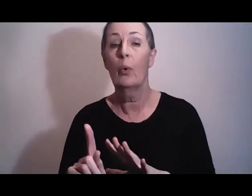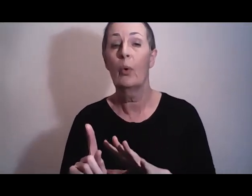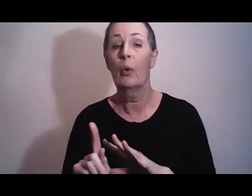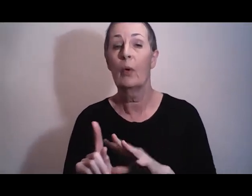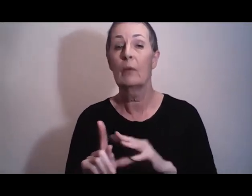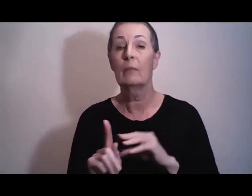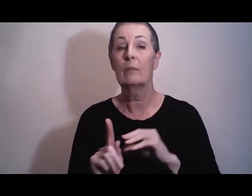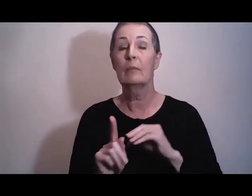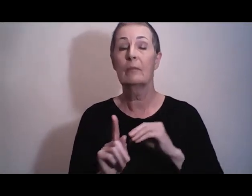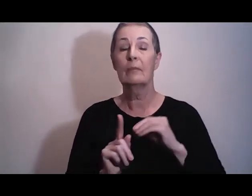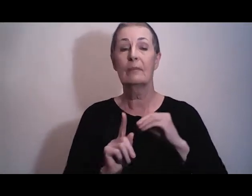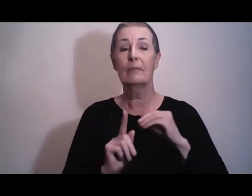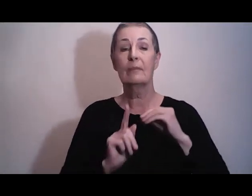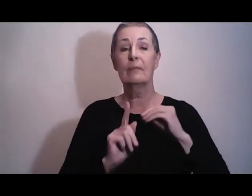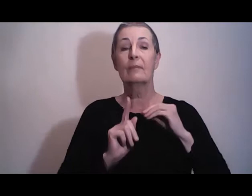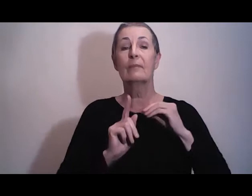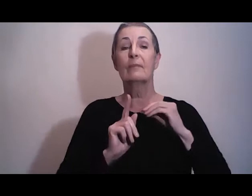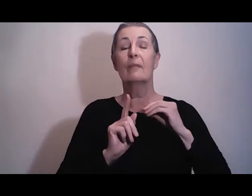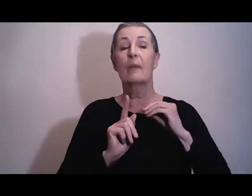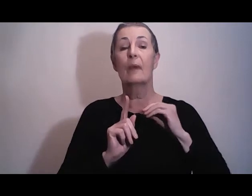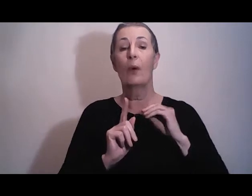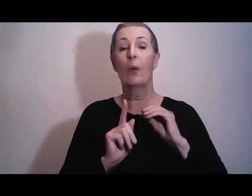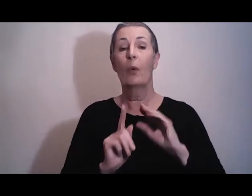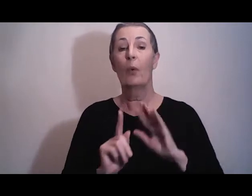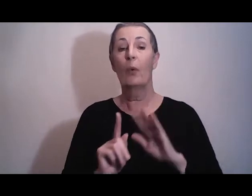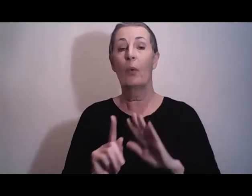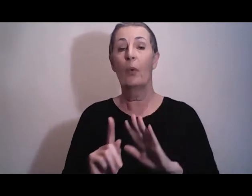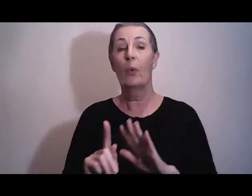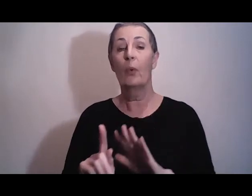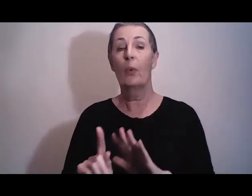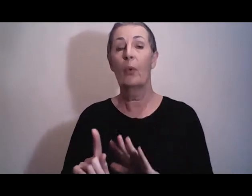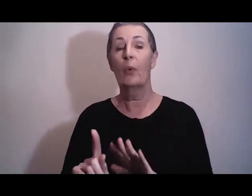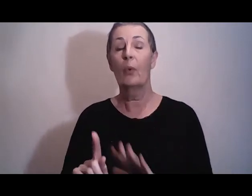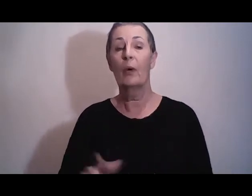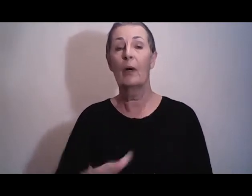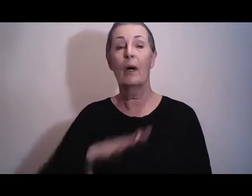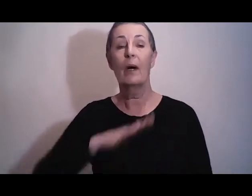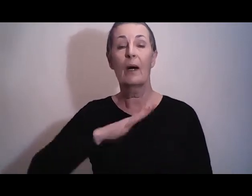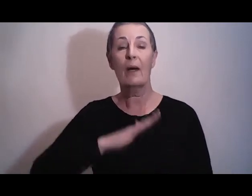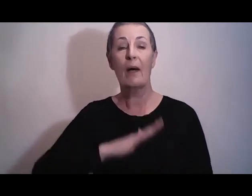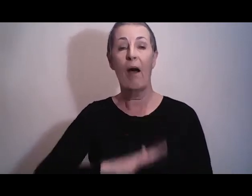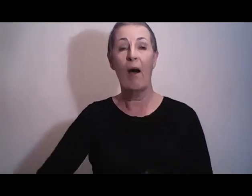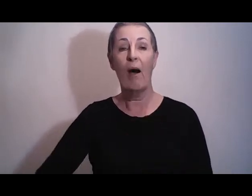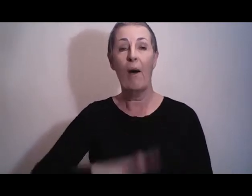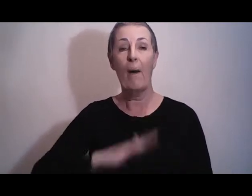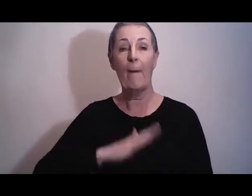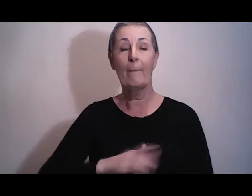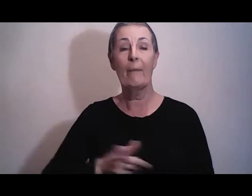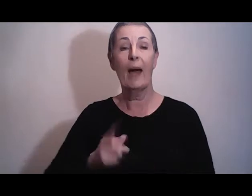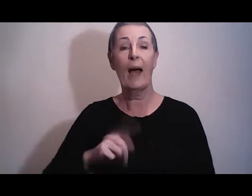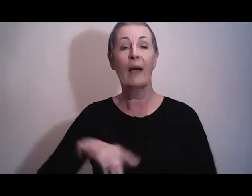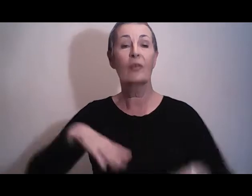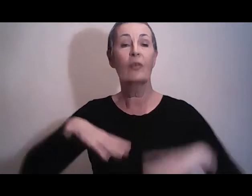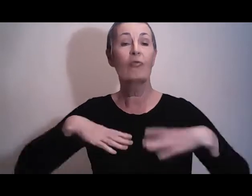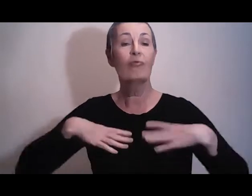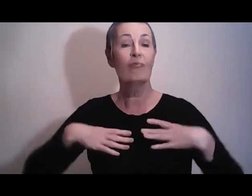Your breath in all these exercises should be calm and relaxed and